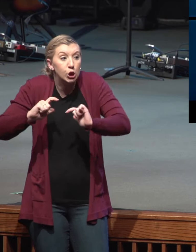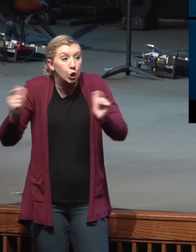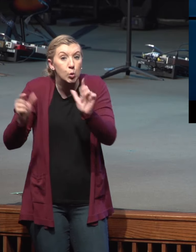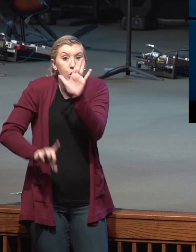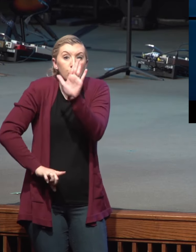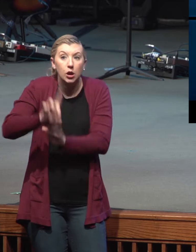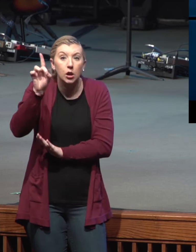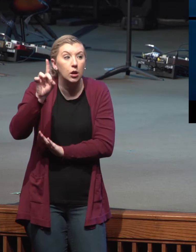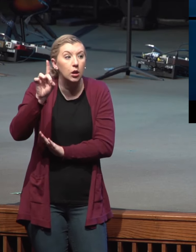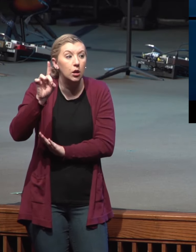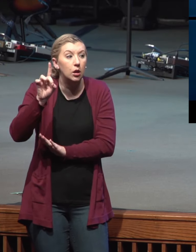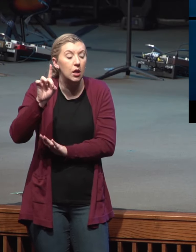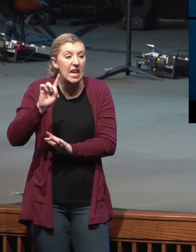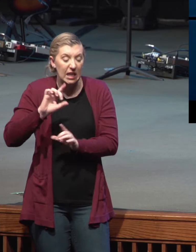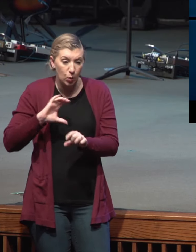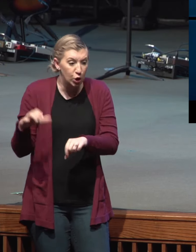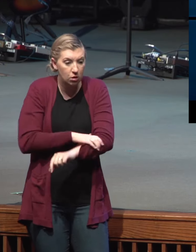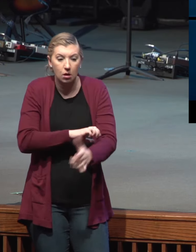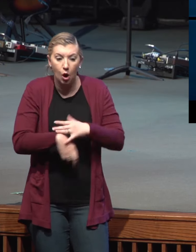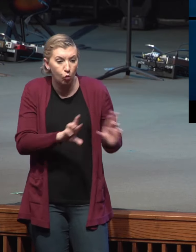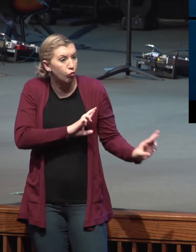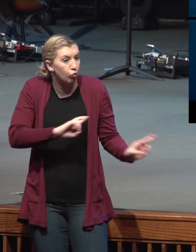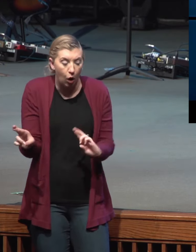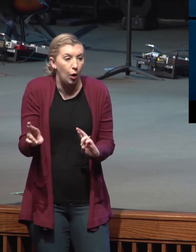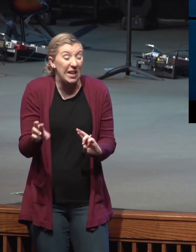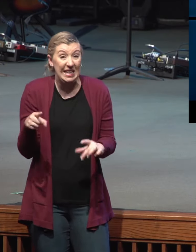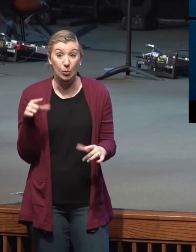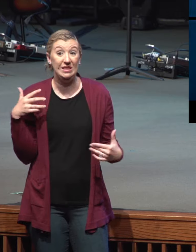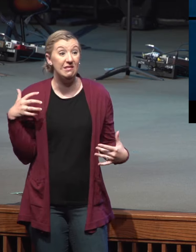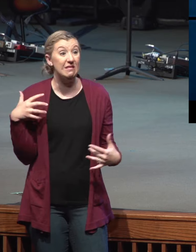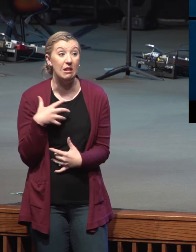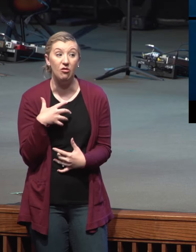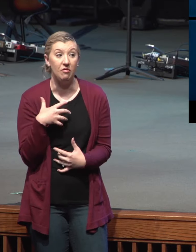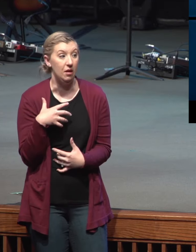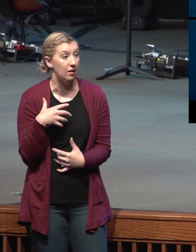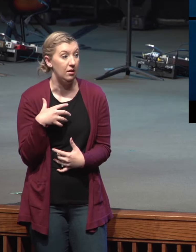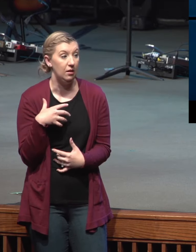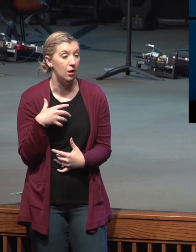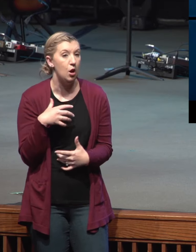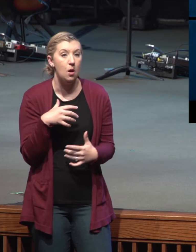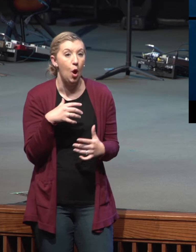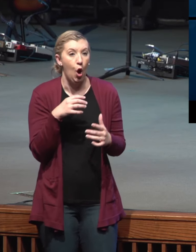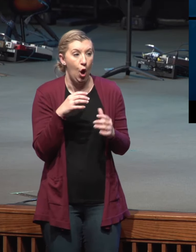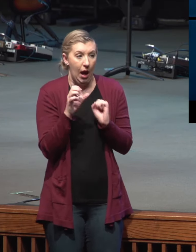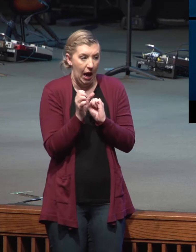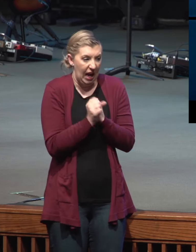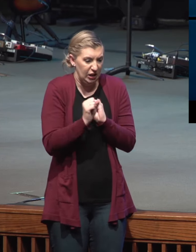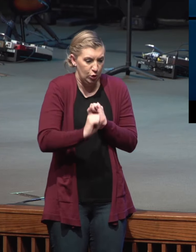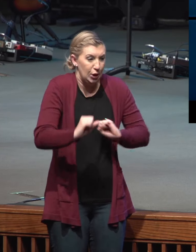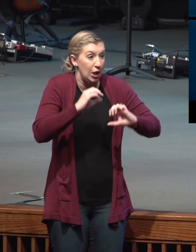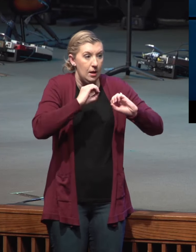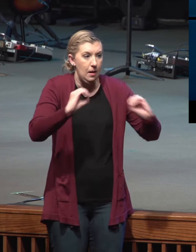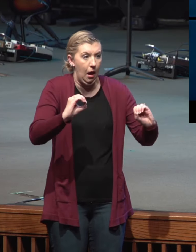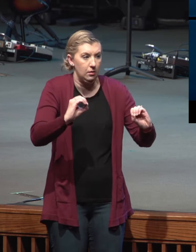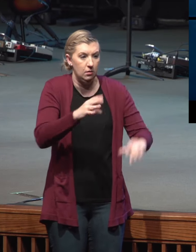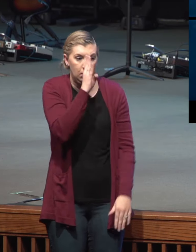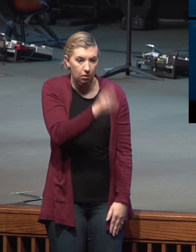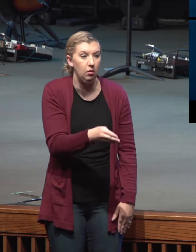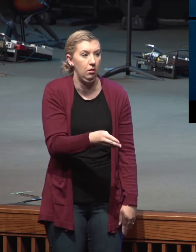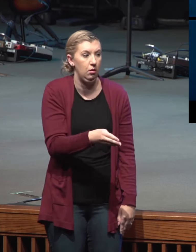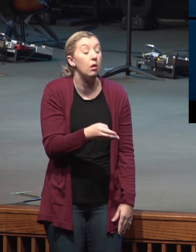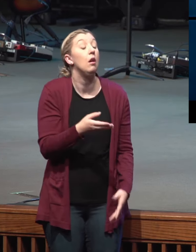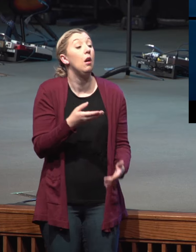He was armed to the teeth. And he was terrifying. No exaggeration.